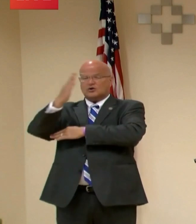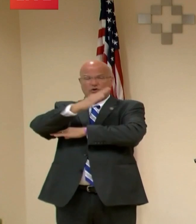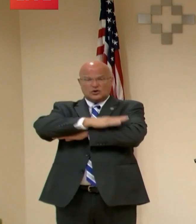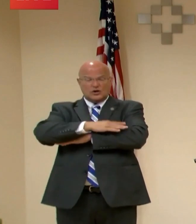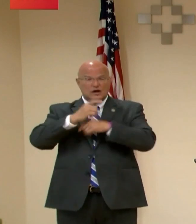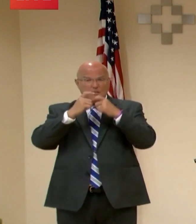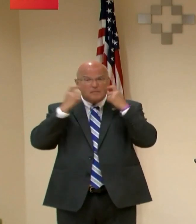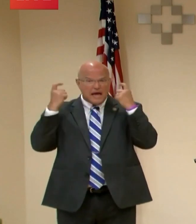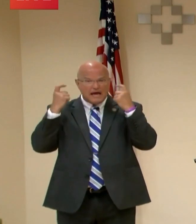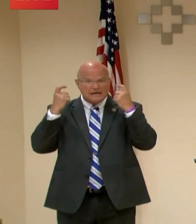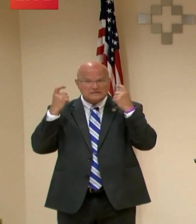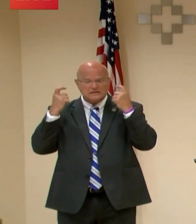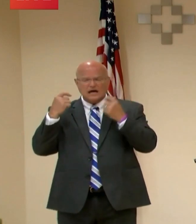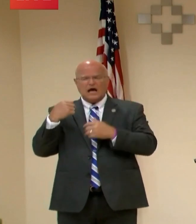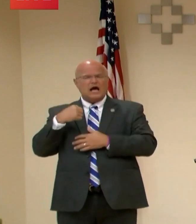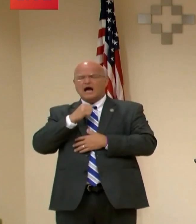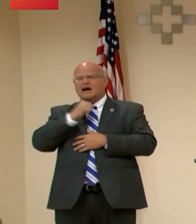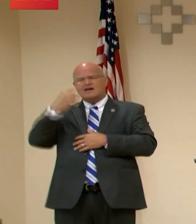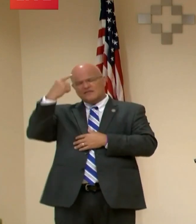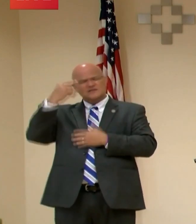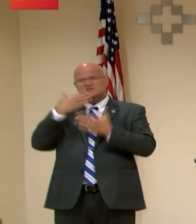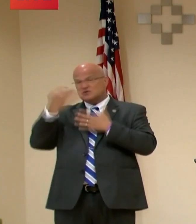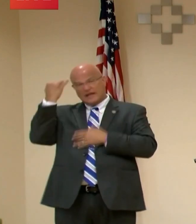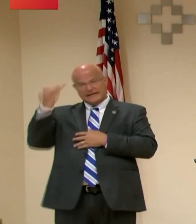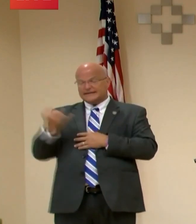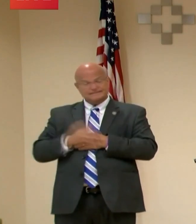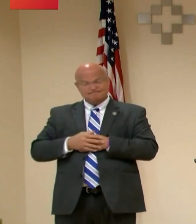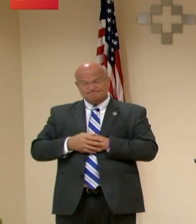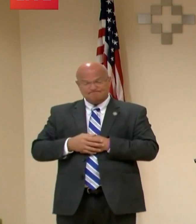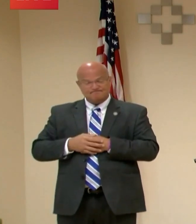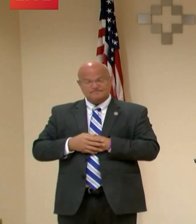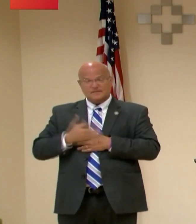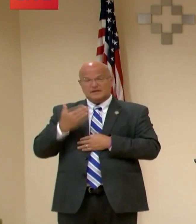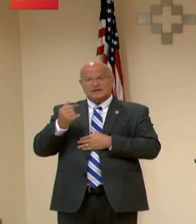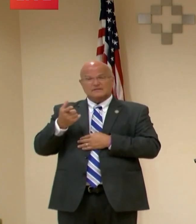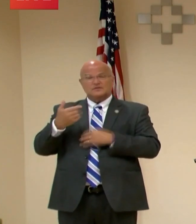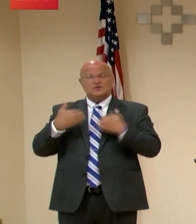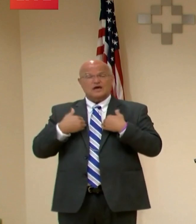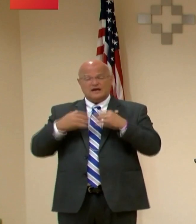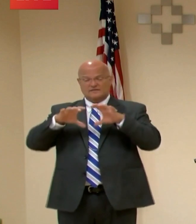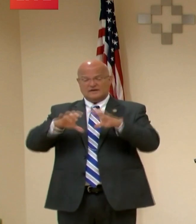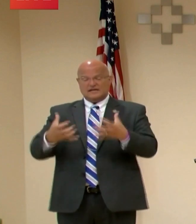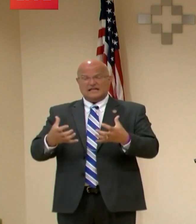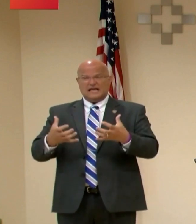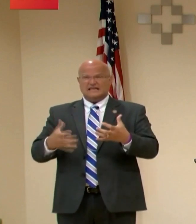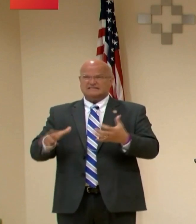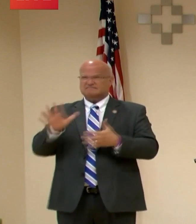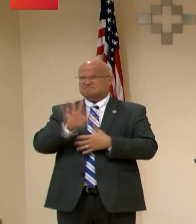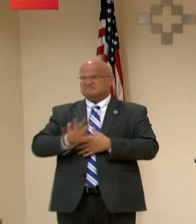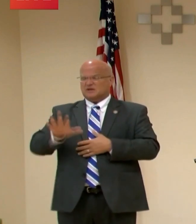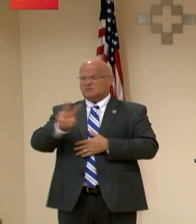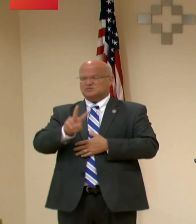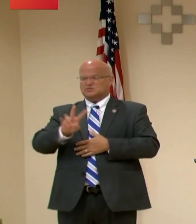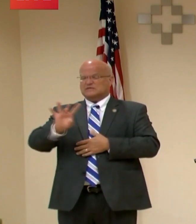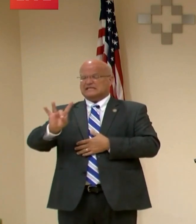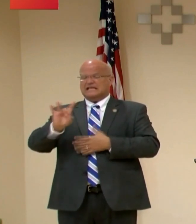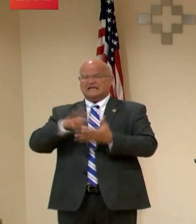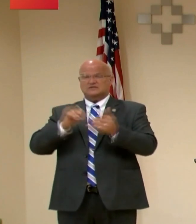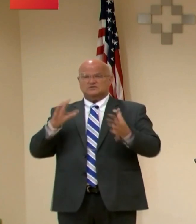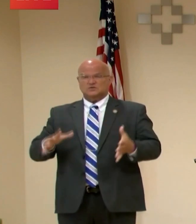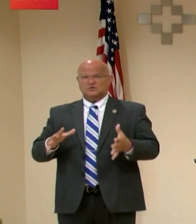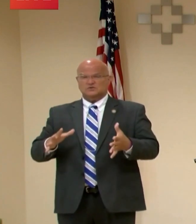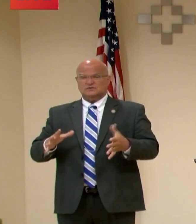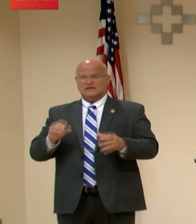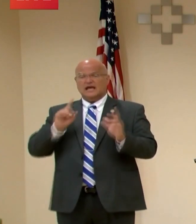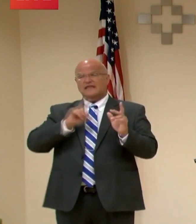a mask, I don't think that's a good idea. Because if you have a class of 28 students and you put